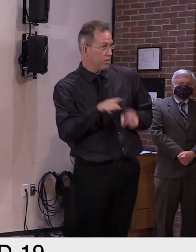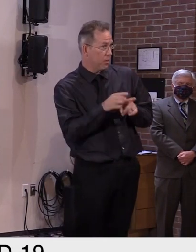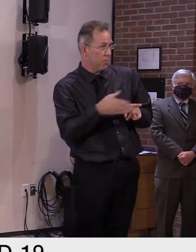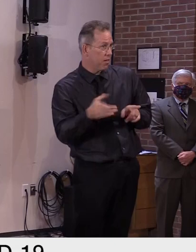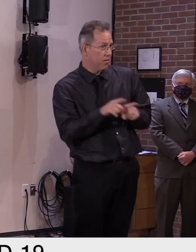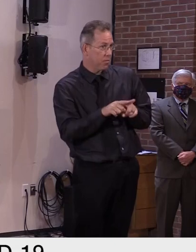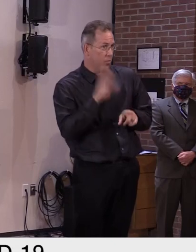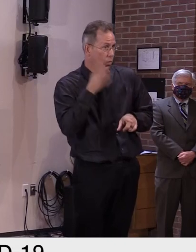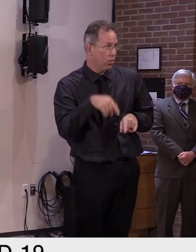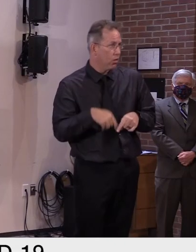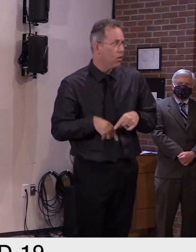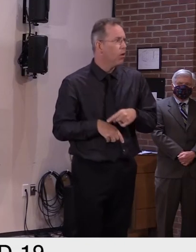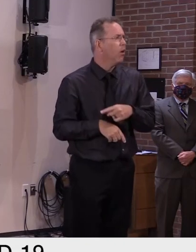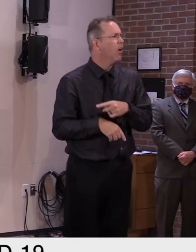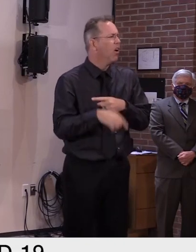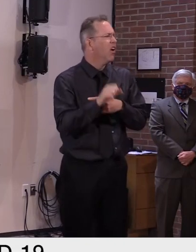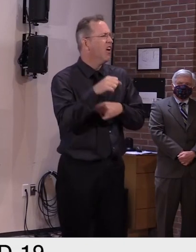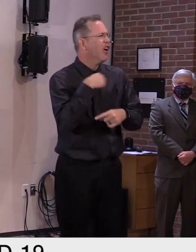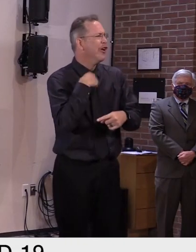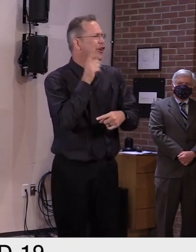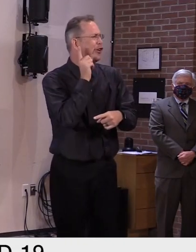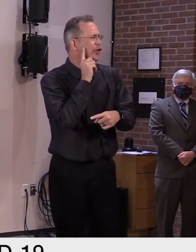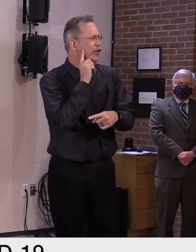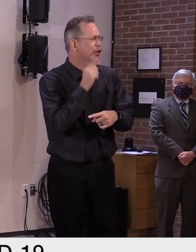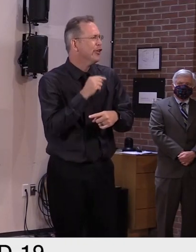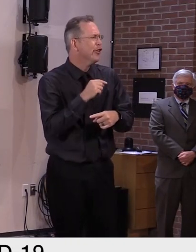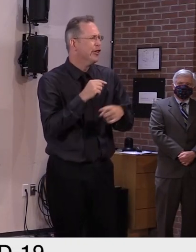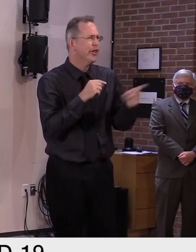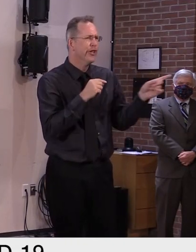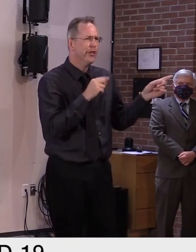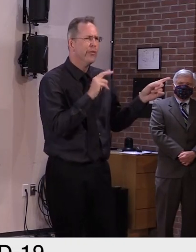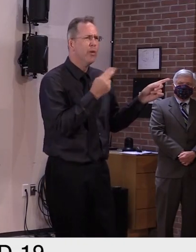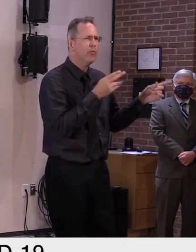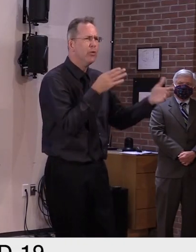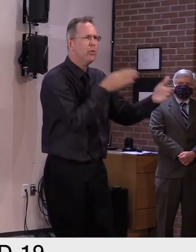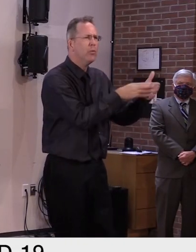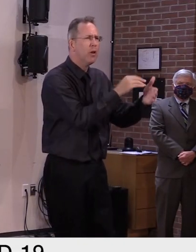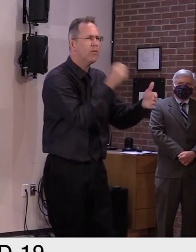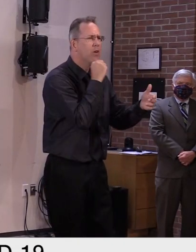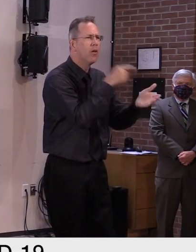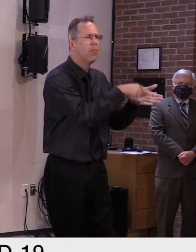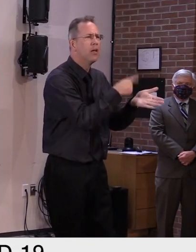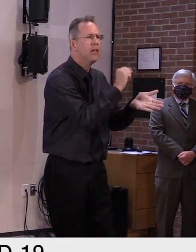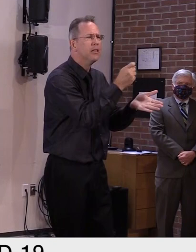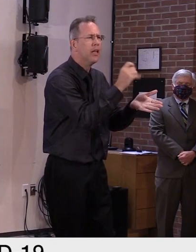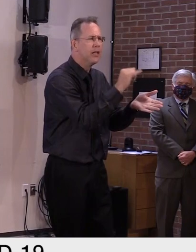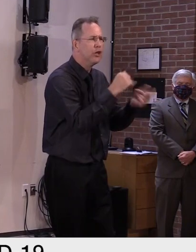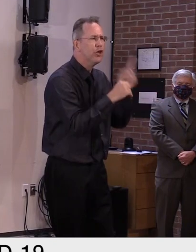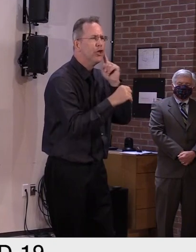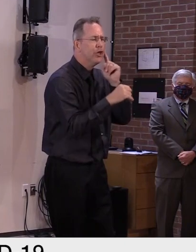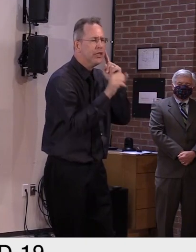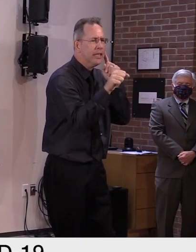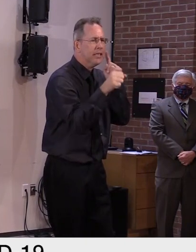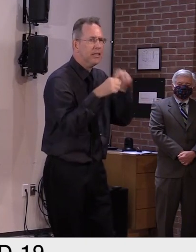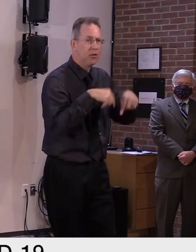Massachusetts. Yes, and is there anything similar that we have to be concerned of with in Vermont?